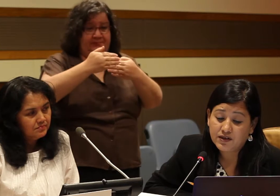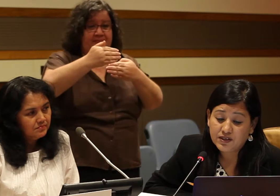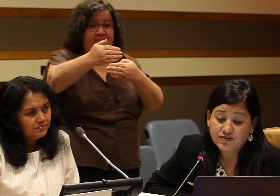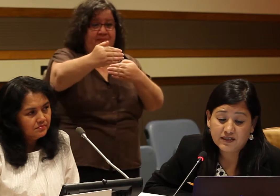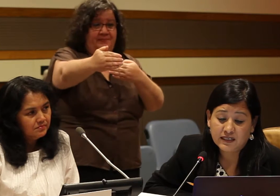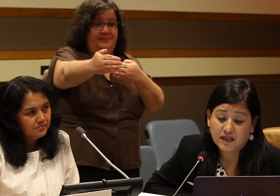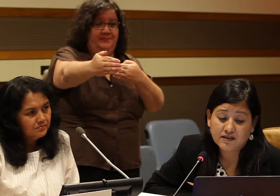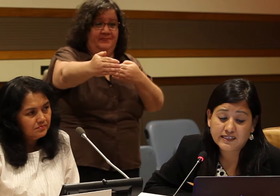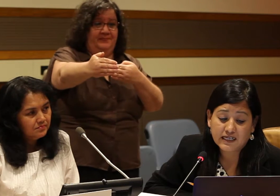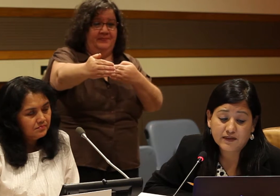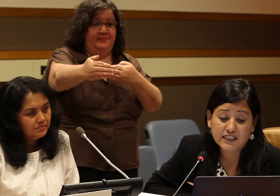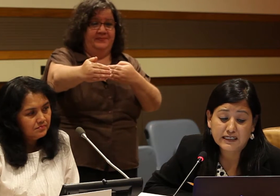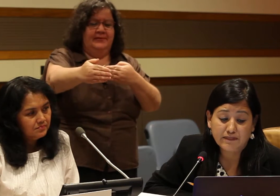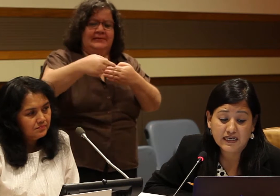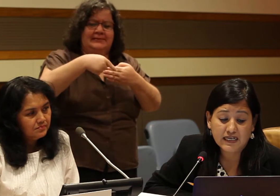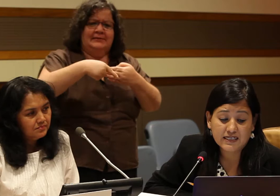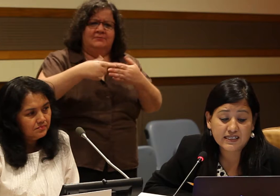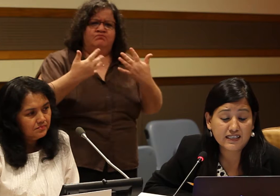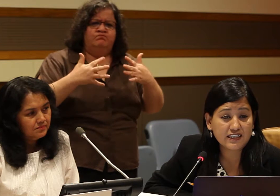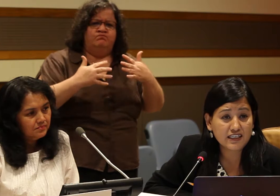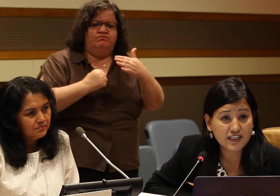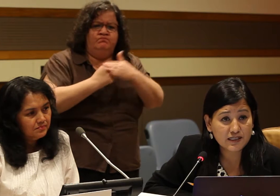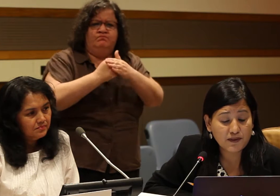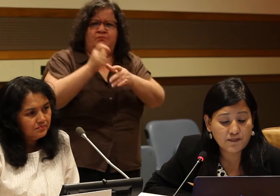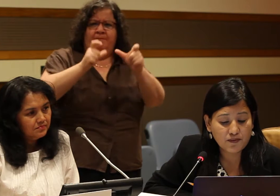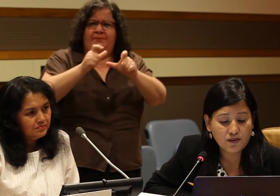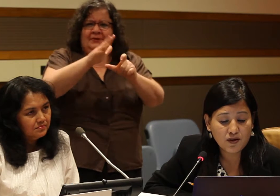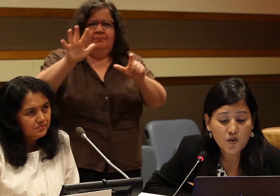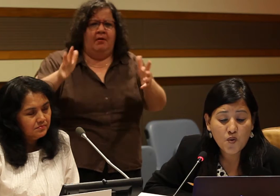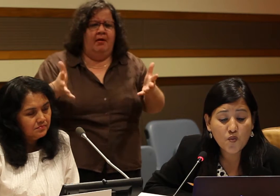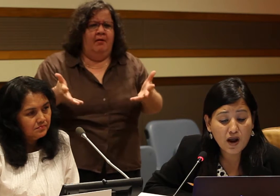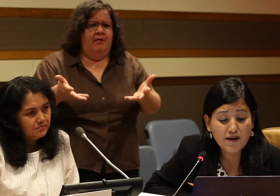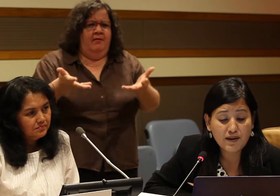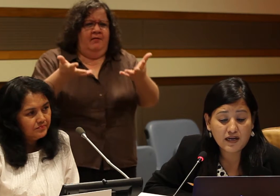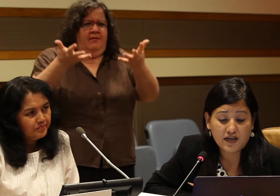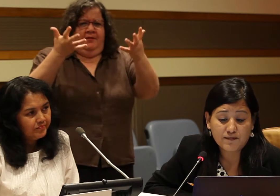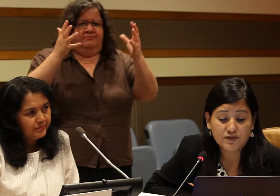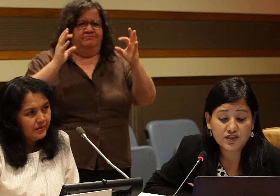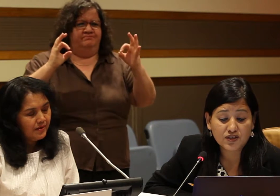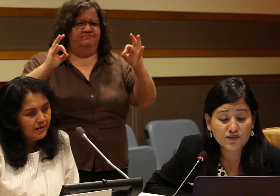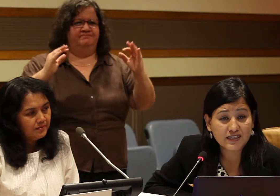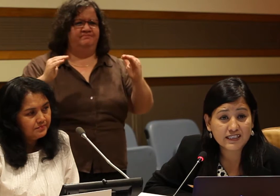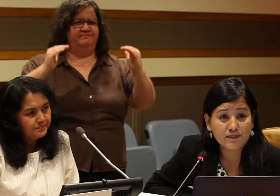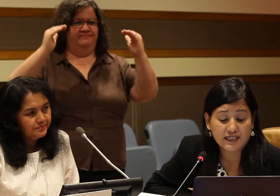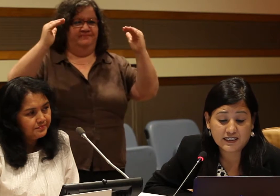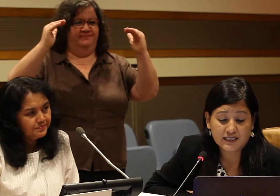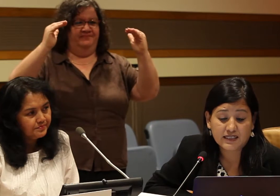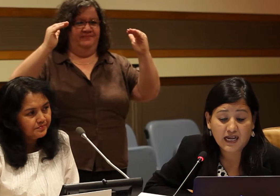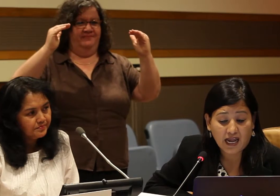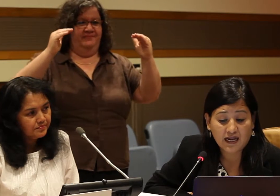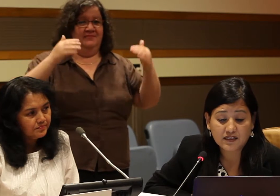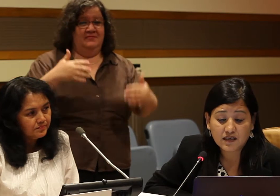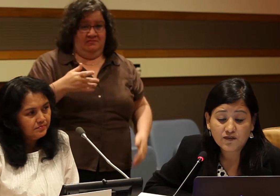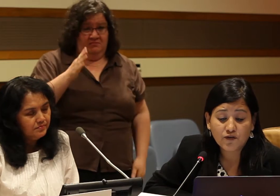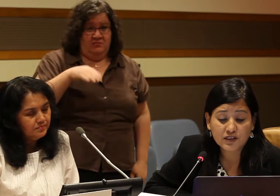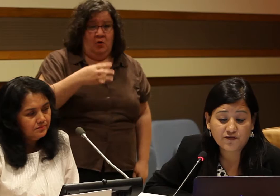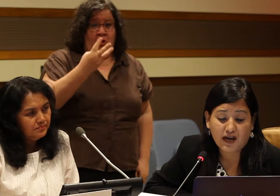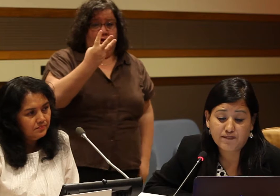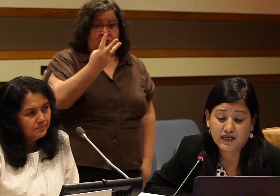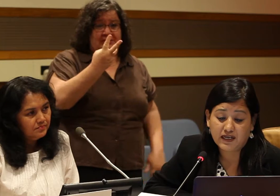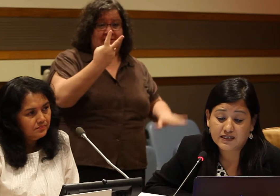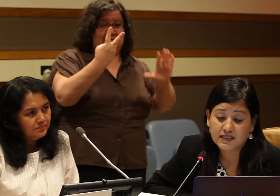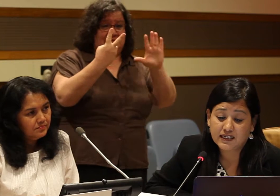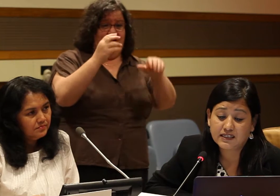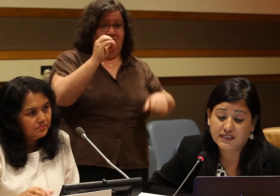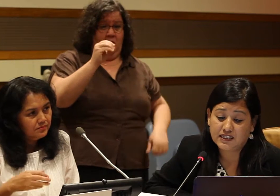incorporating 370 million indigenous people, 1 billion persons with disabilities, and